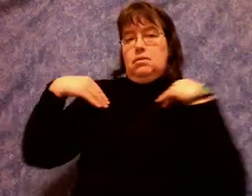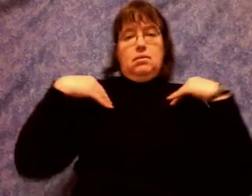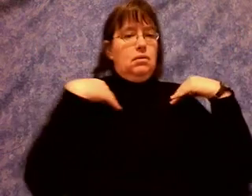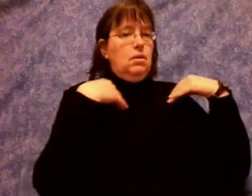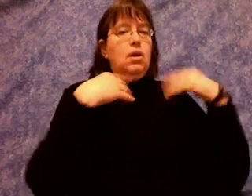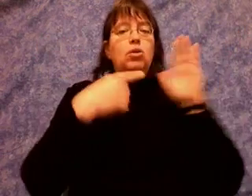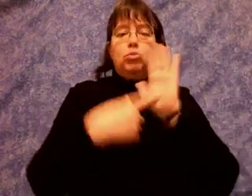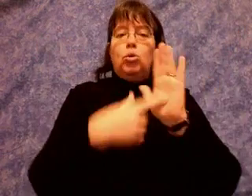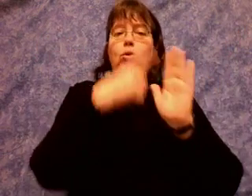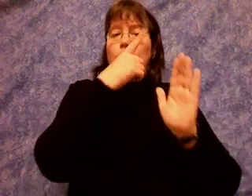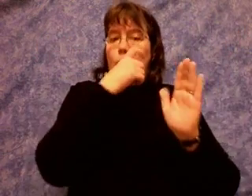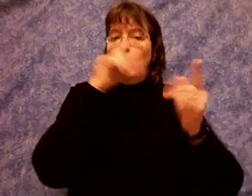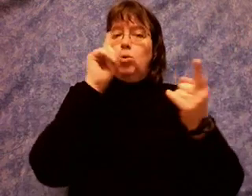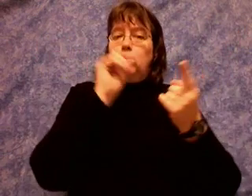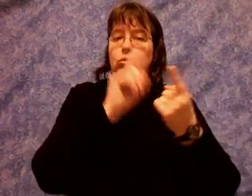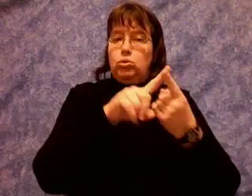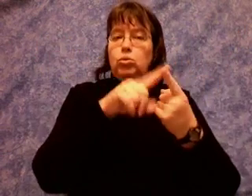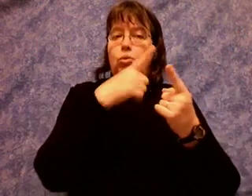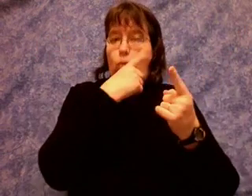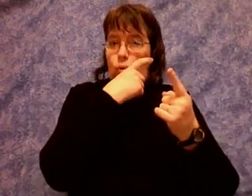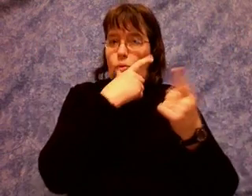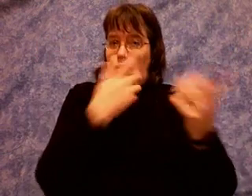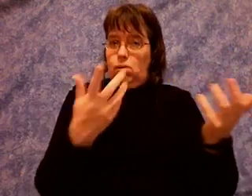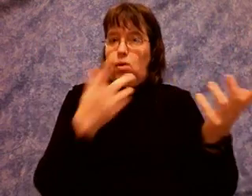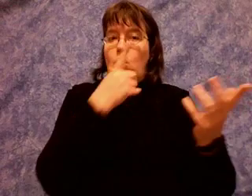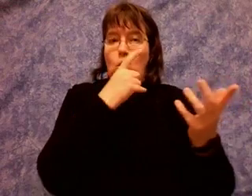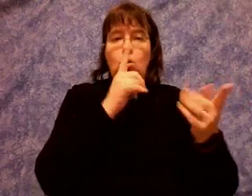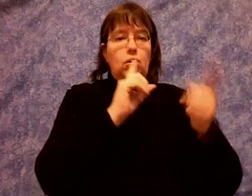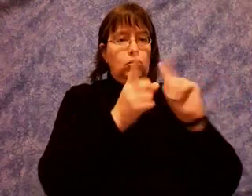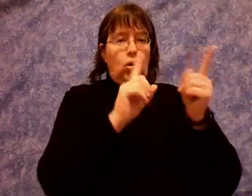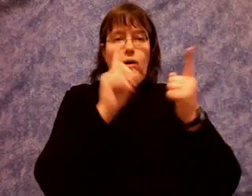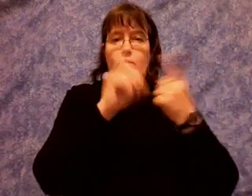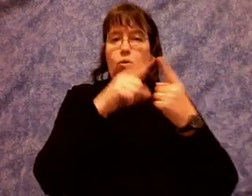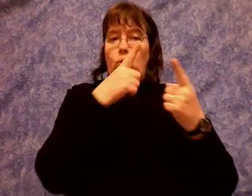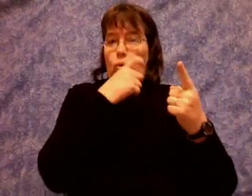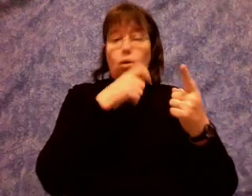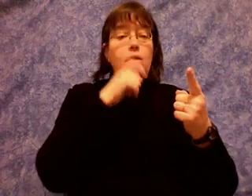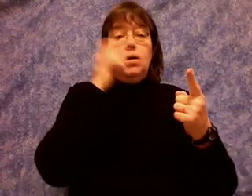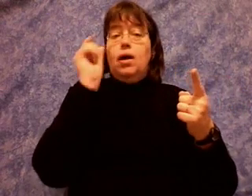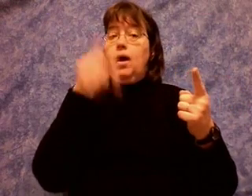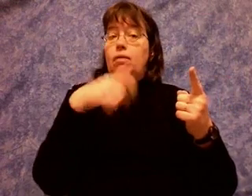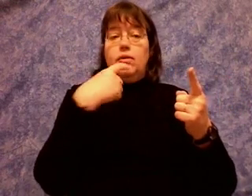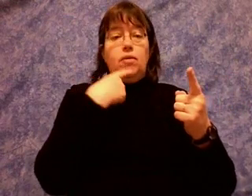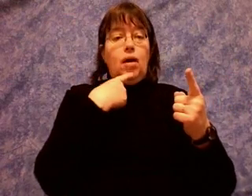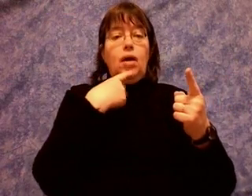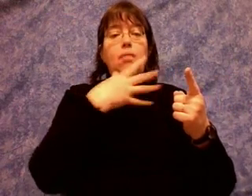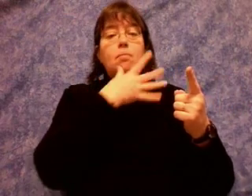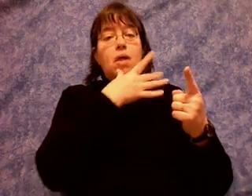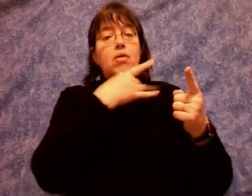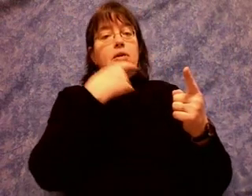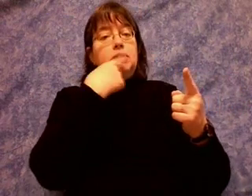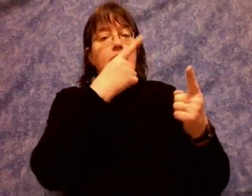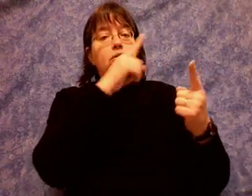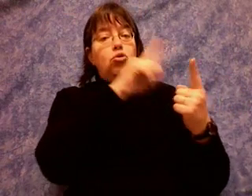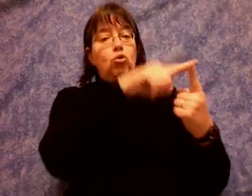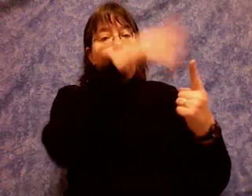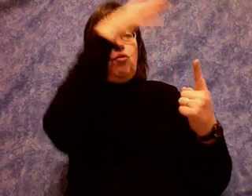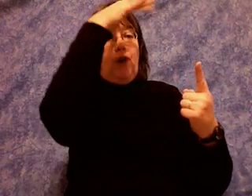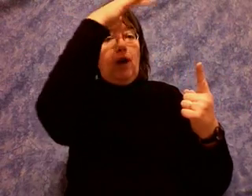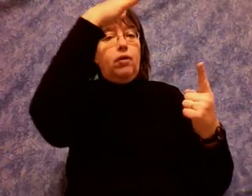I want to. Bye." So you see, I can show this conversation without saying my mother said, my father said, just